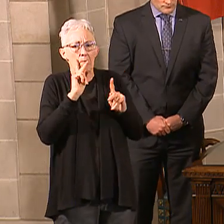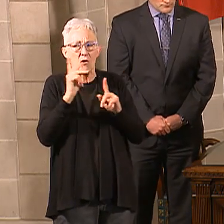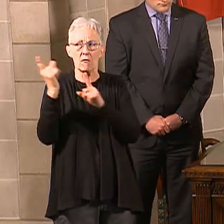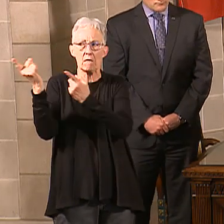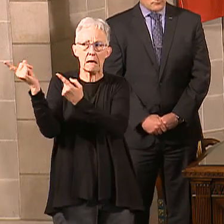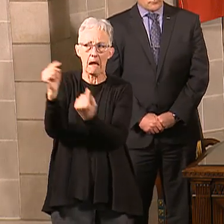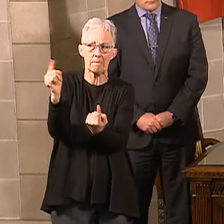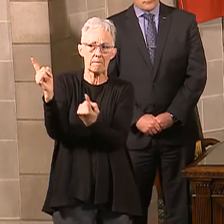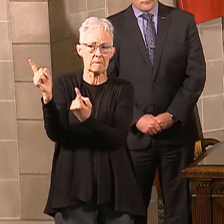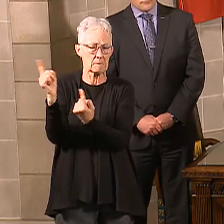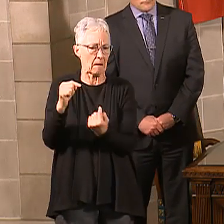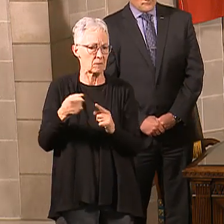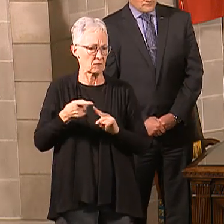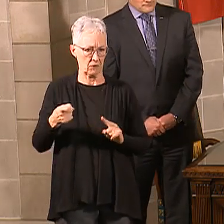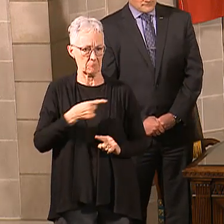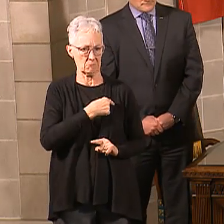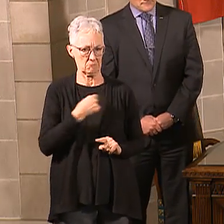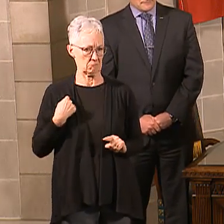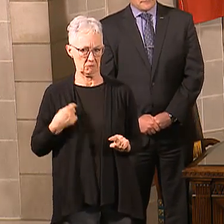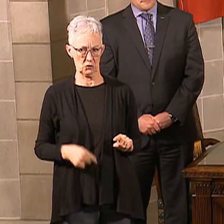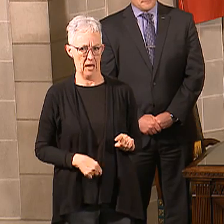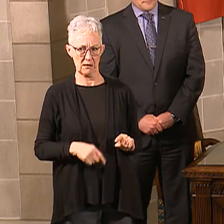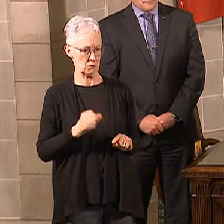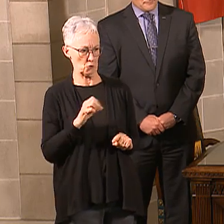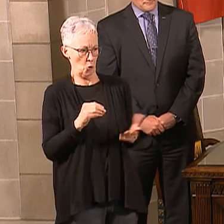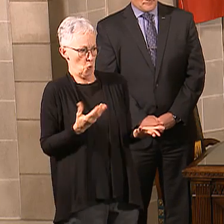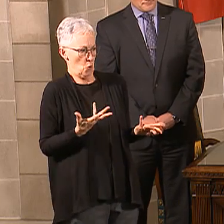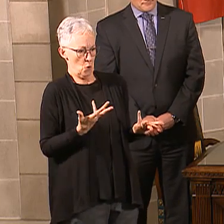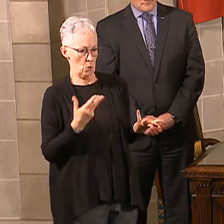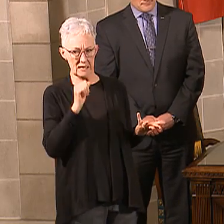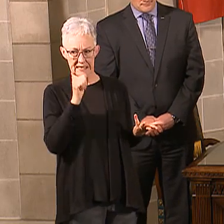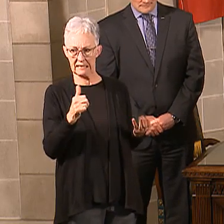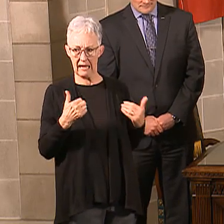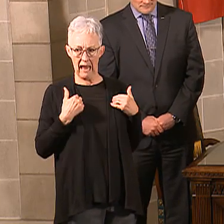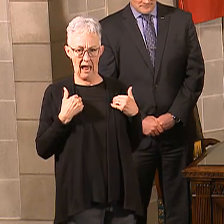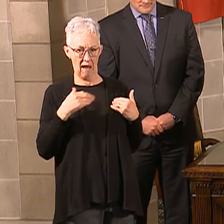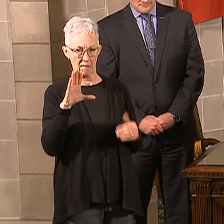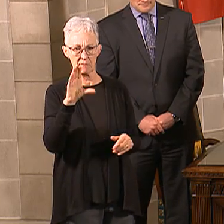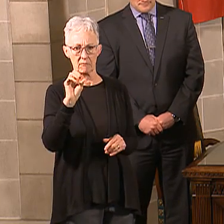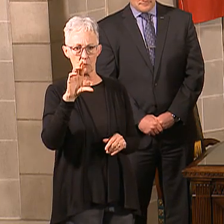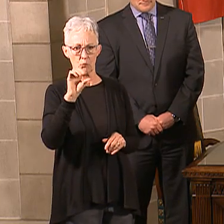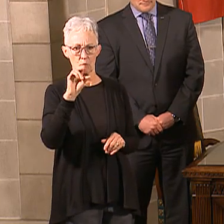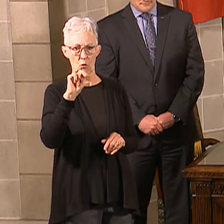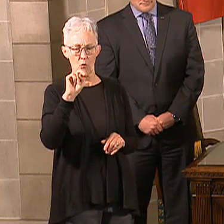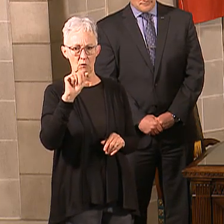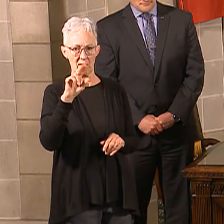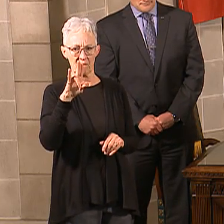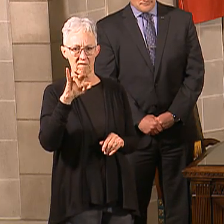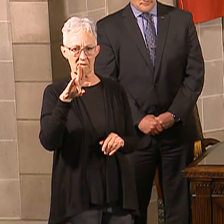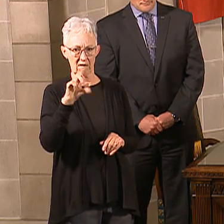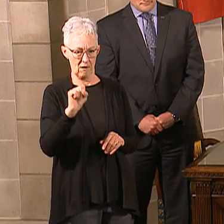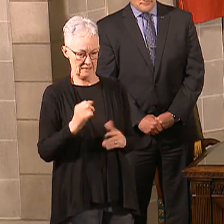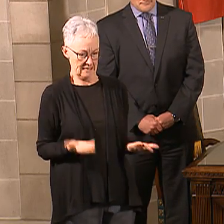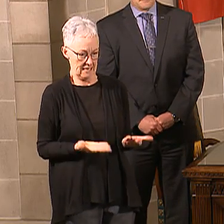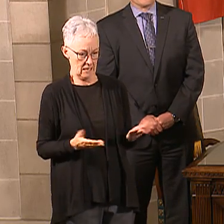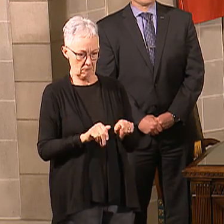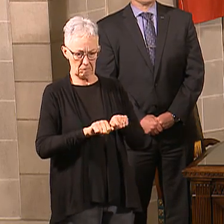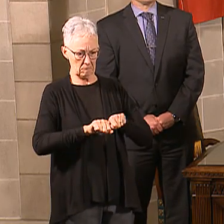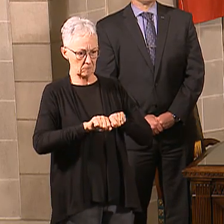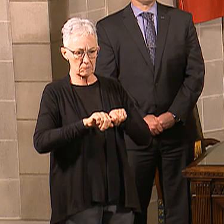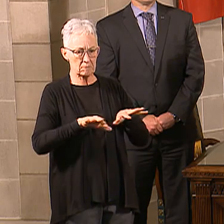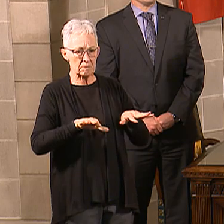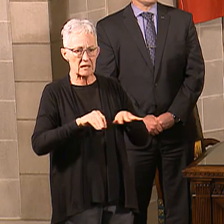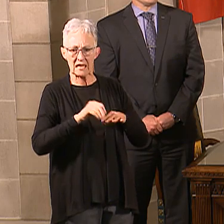and the virus being seated in our communities. So that's why I think that we are ahead of the game, because we are implementing these social distancing